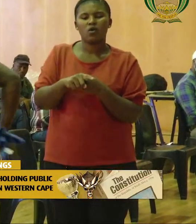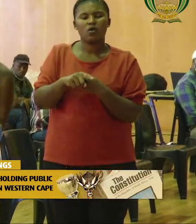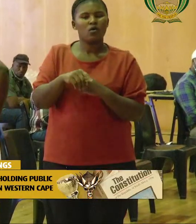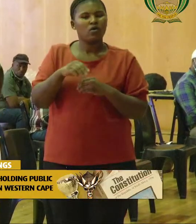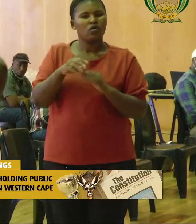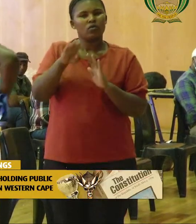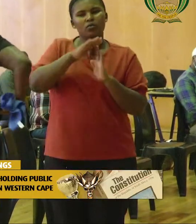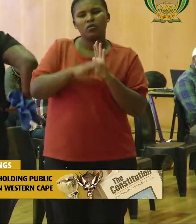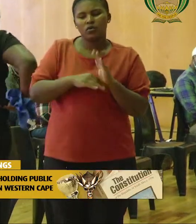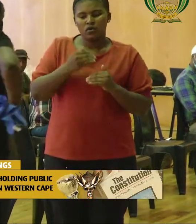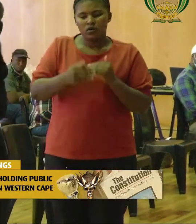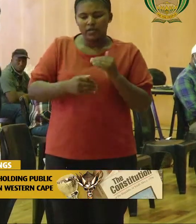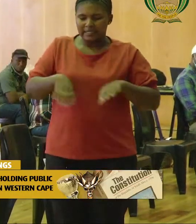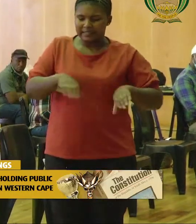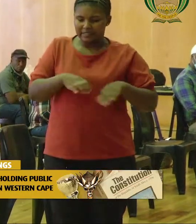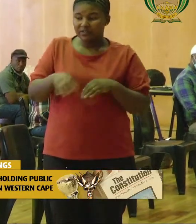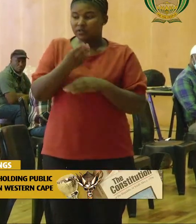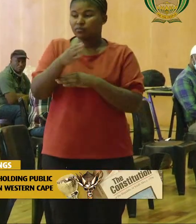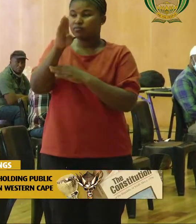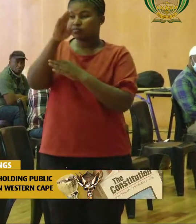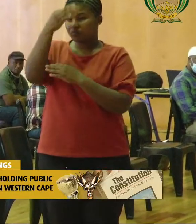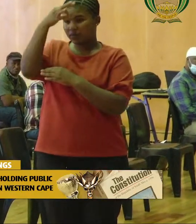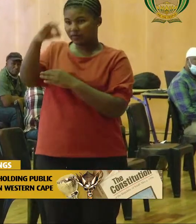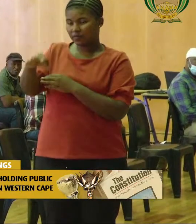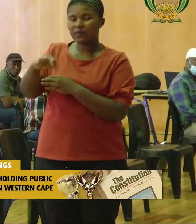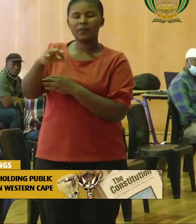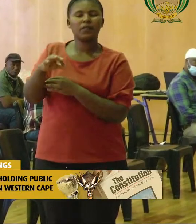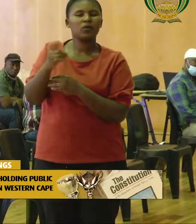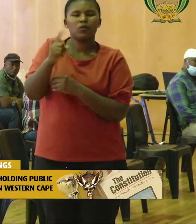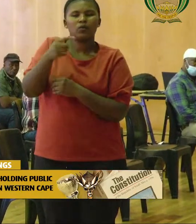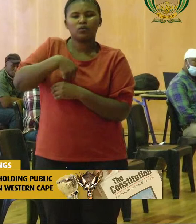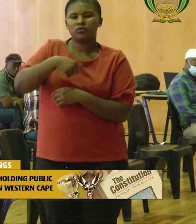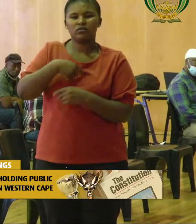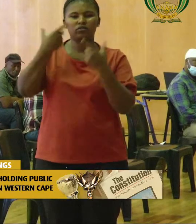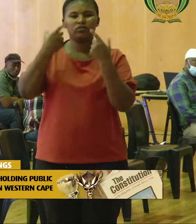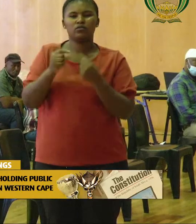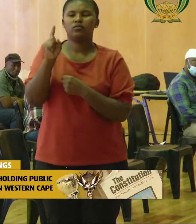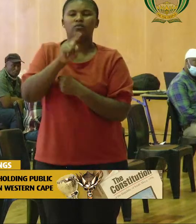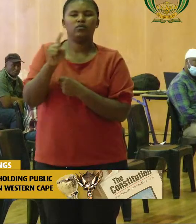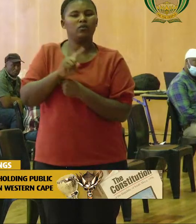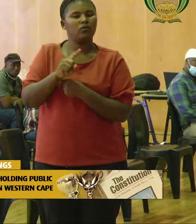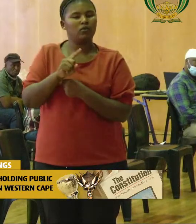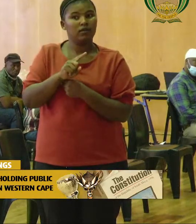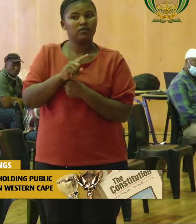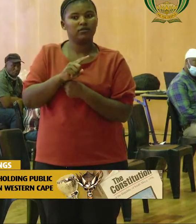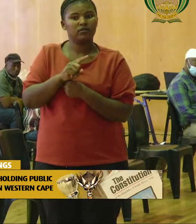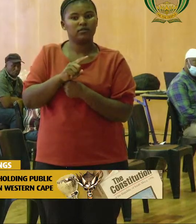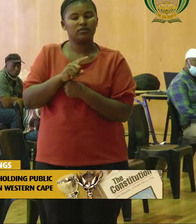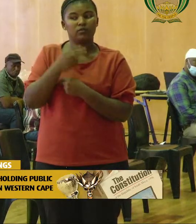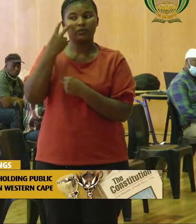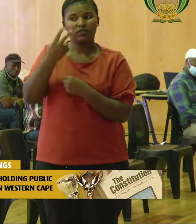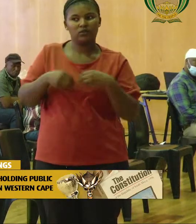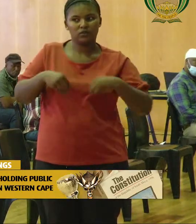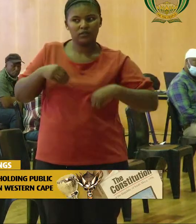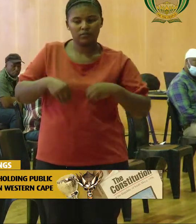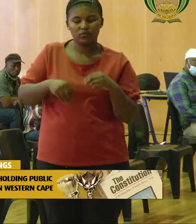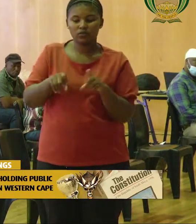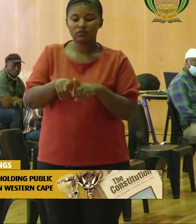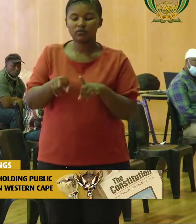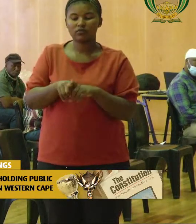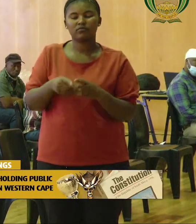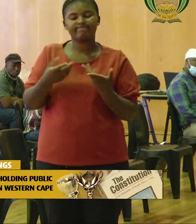protocols and activities at municipalities, what are we going to do? And especially